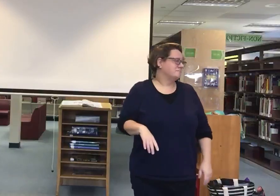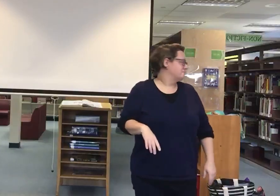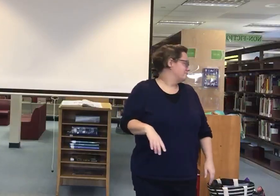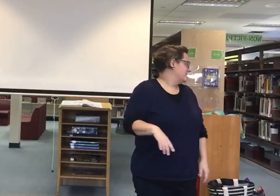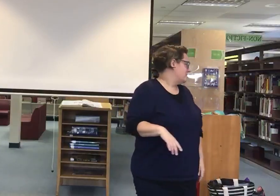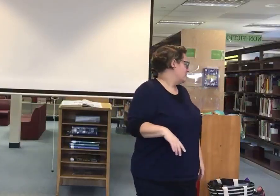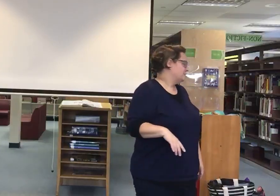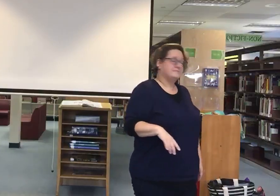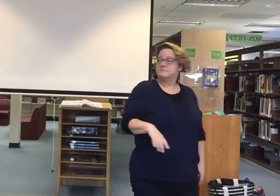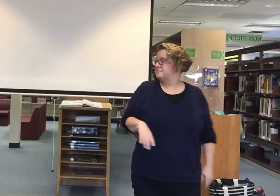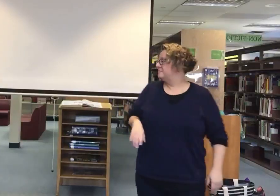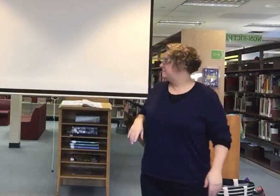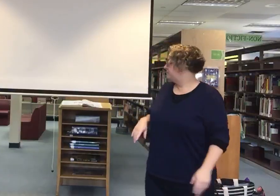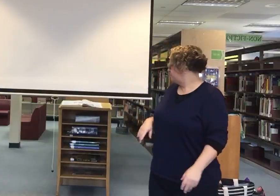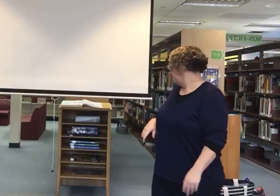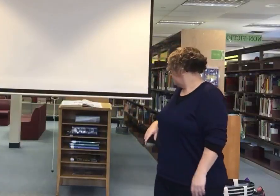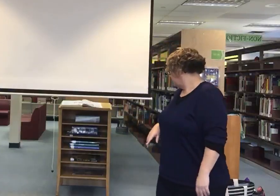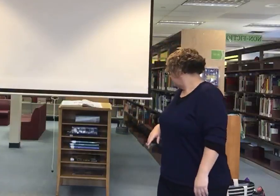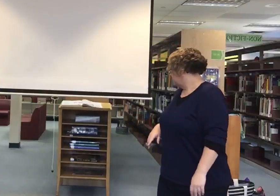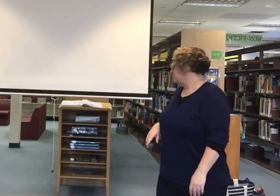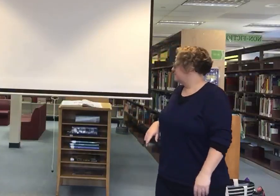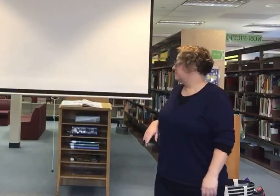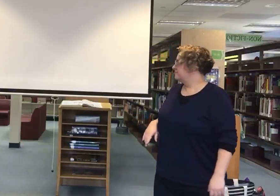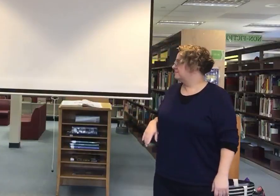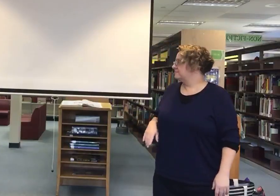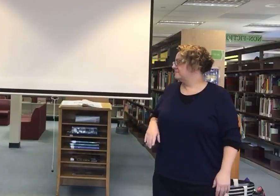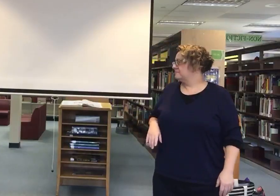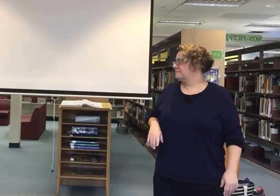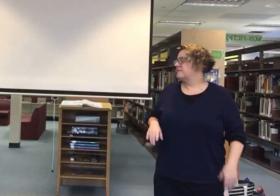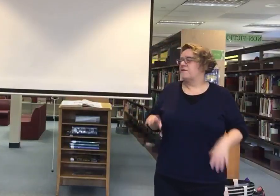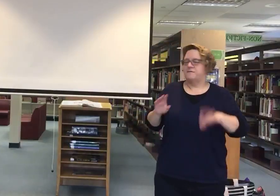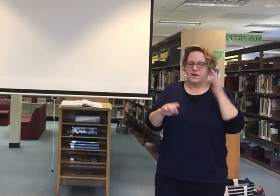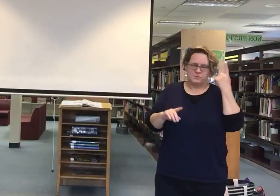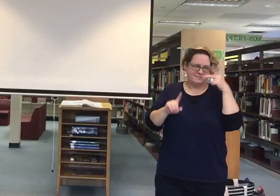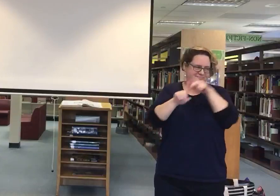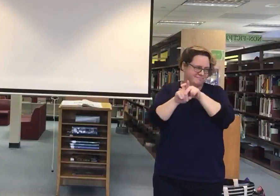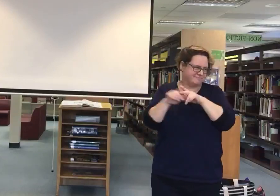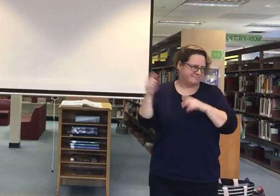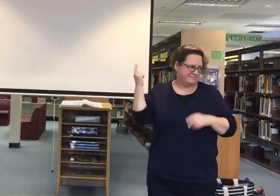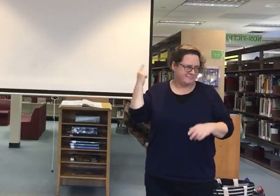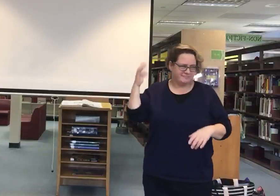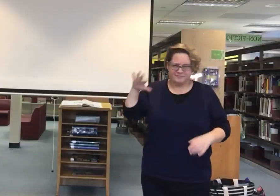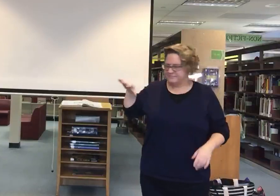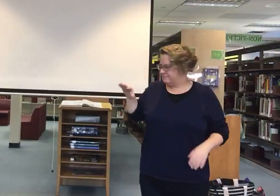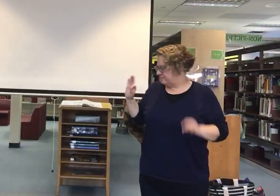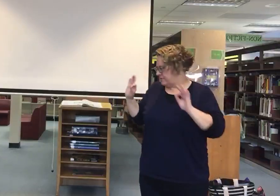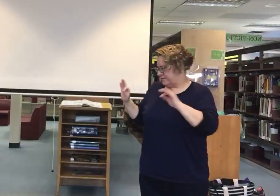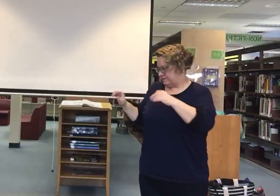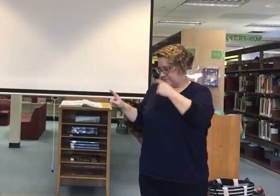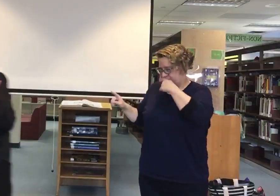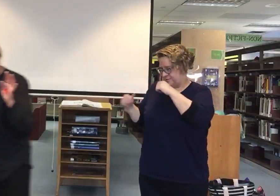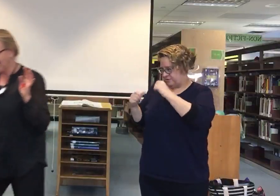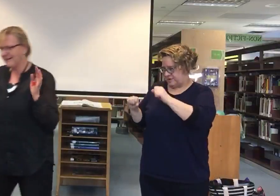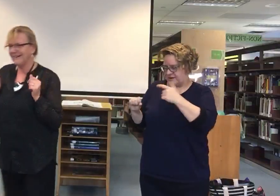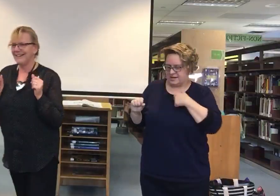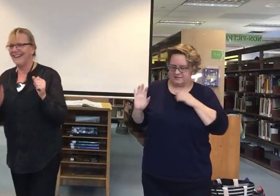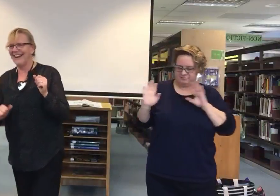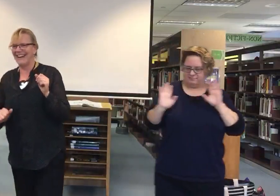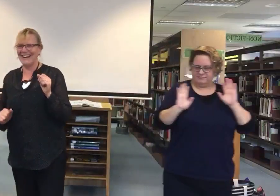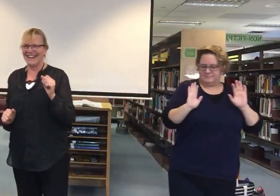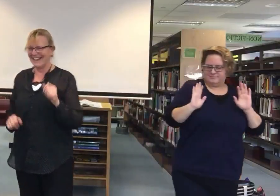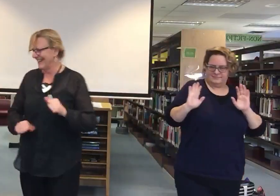okay, oh, right here on the wall. Oh, Oh, okay. great, so if you can try, that would be great. Stay over And there. I'll stay over